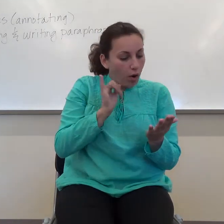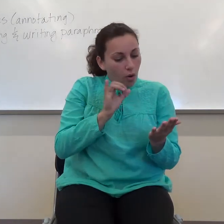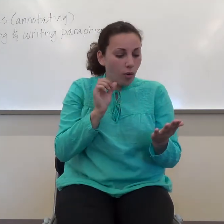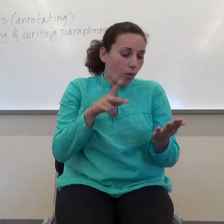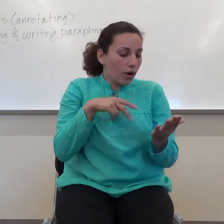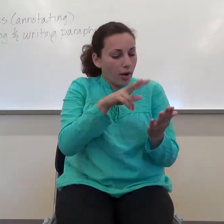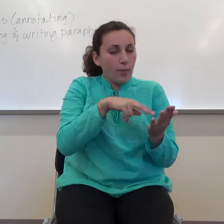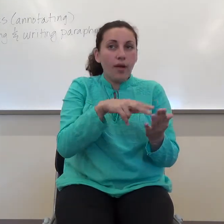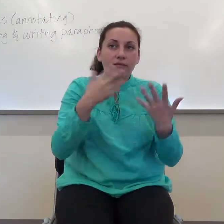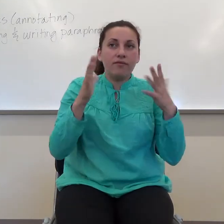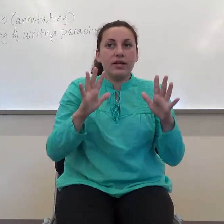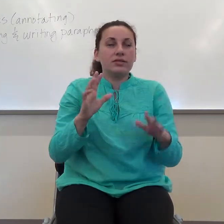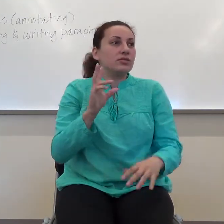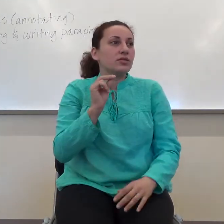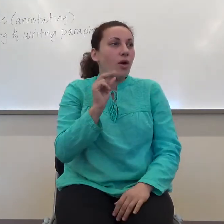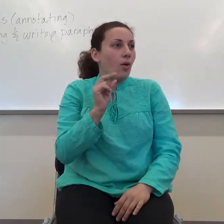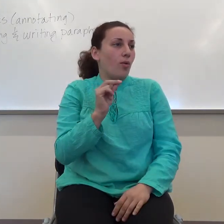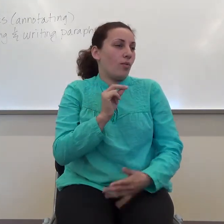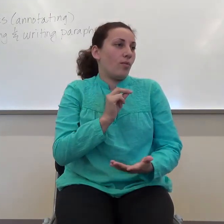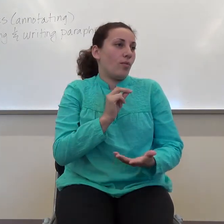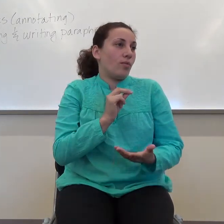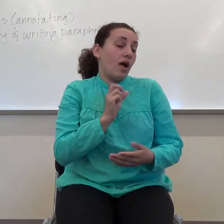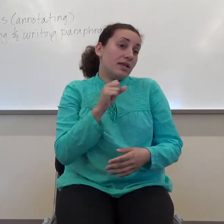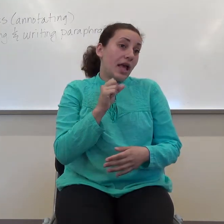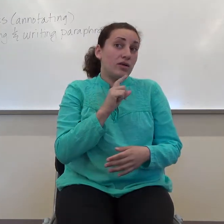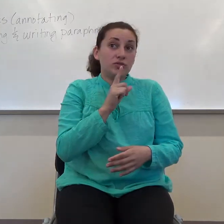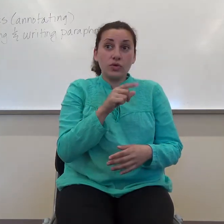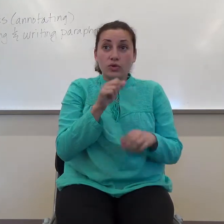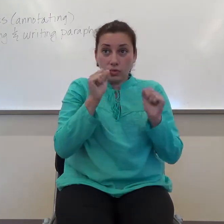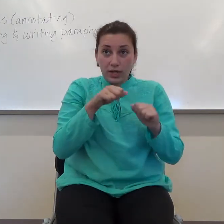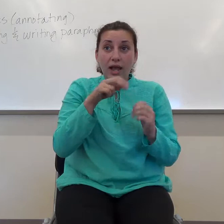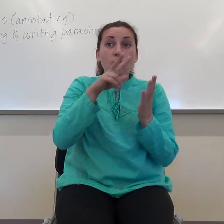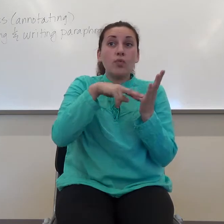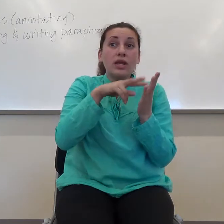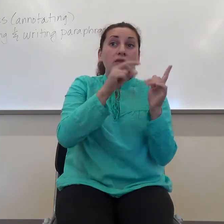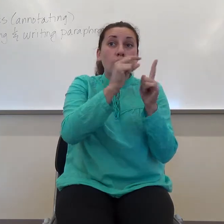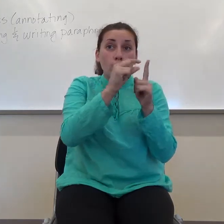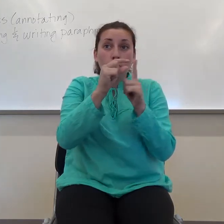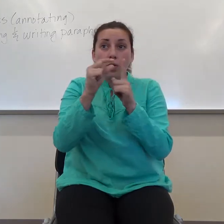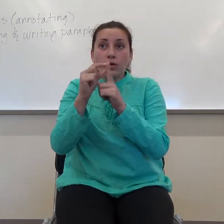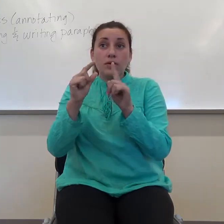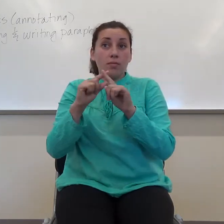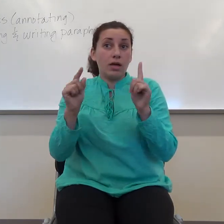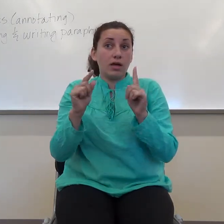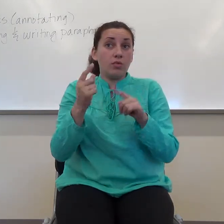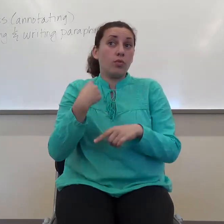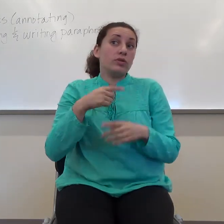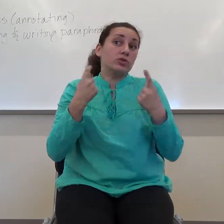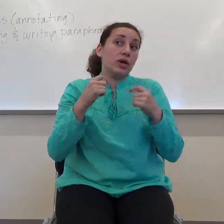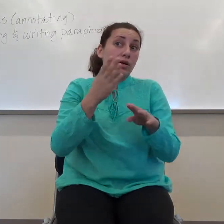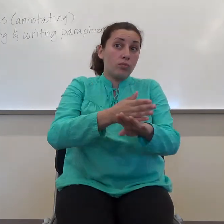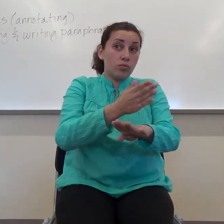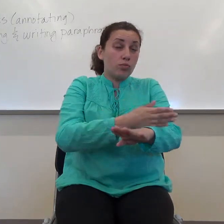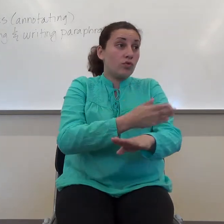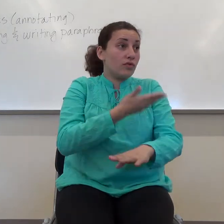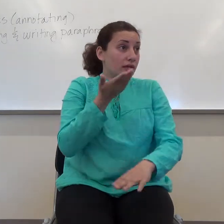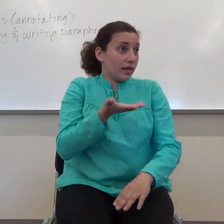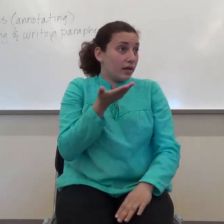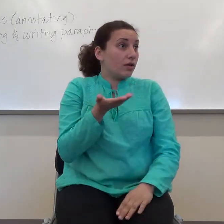that, okay? Sure, you can read the words, but what we're working on in here is making sure we